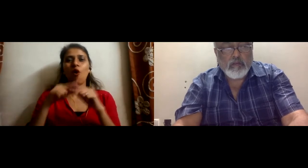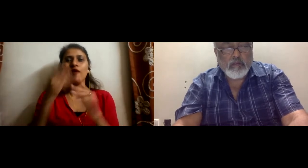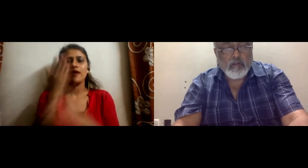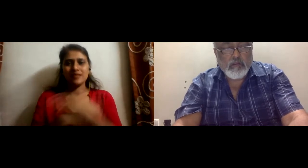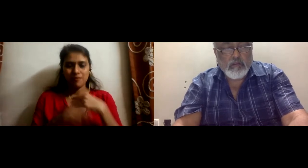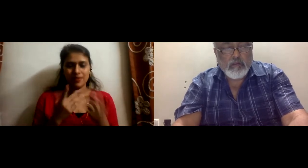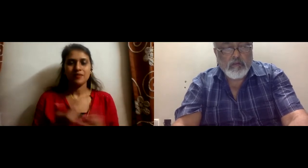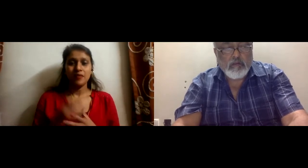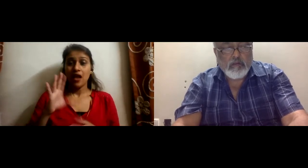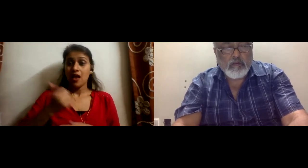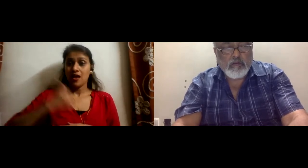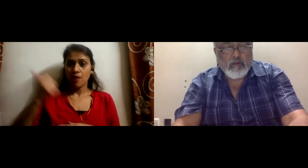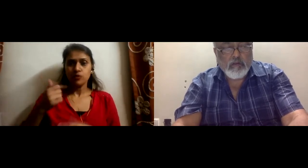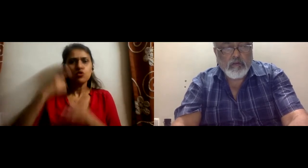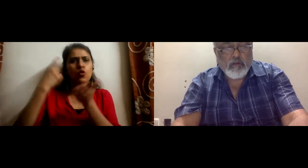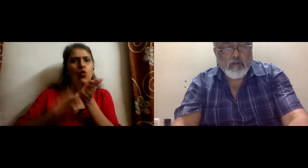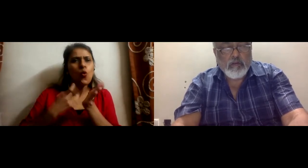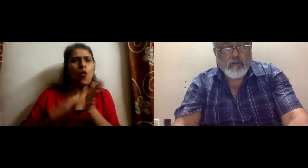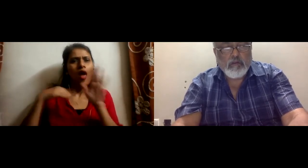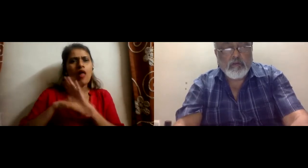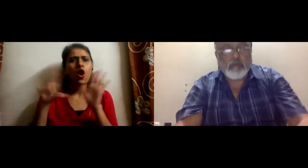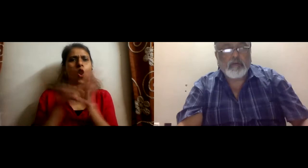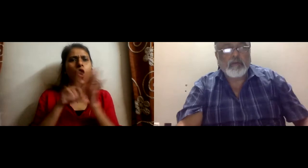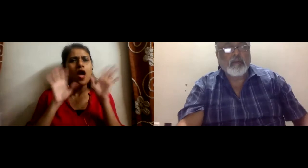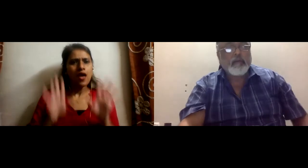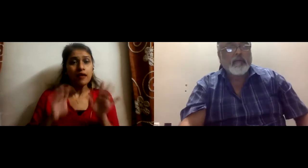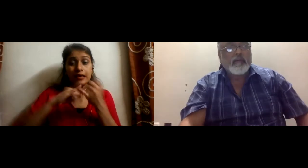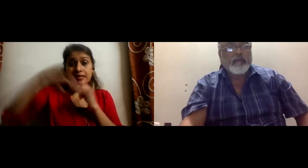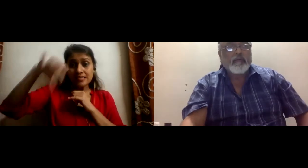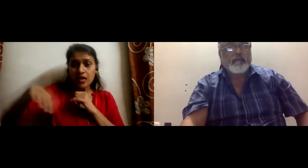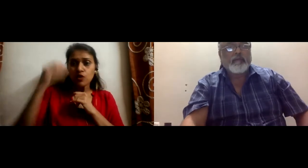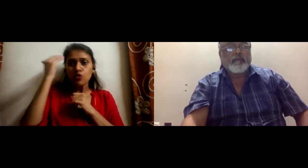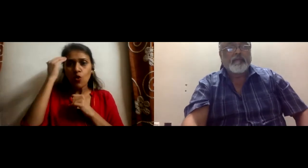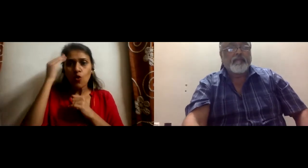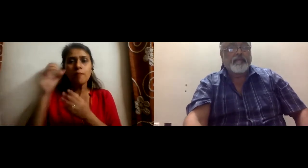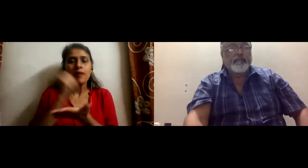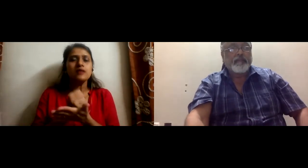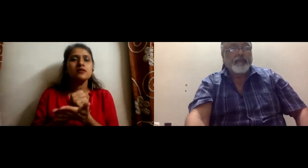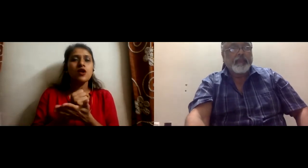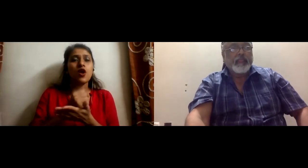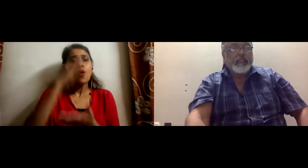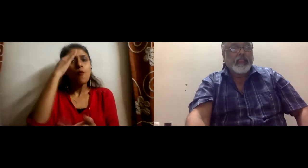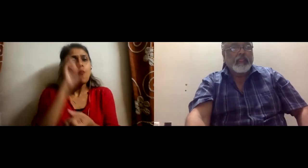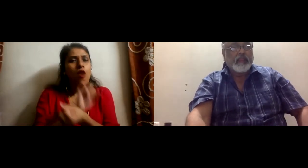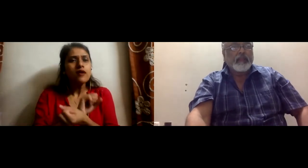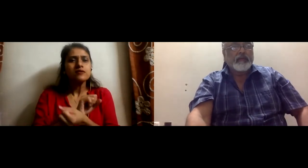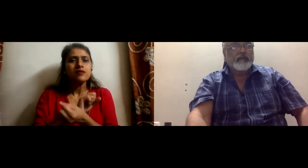this is a mandate under the law. The state need to train the police official, the Gram Pradhans, so that they can,